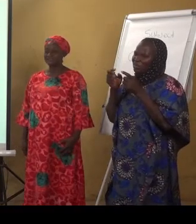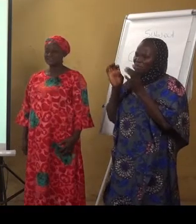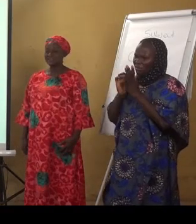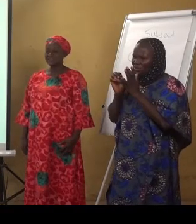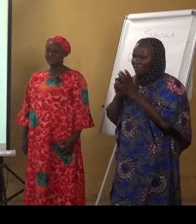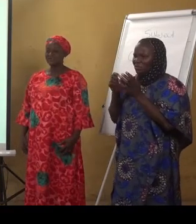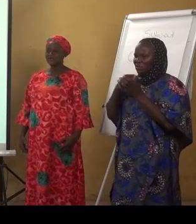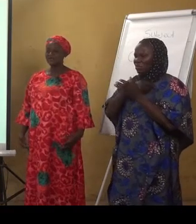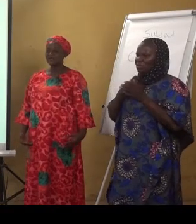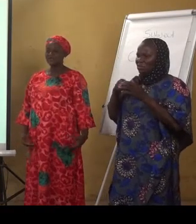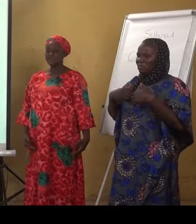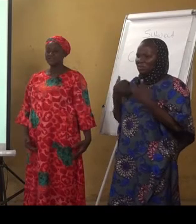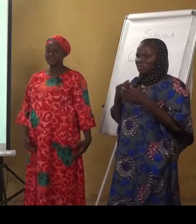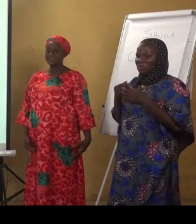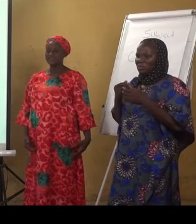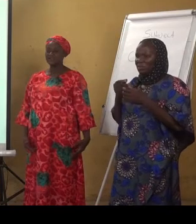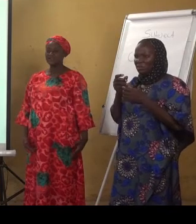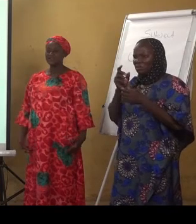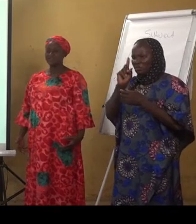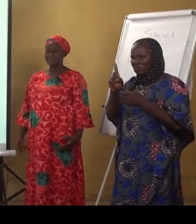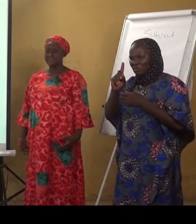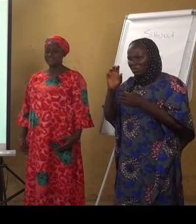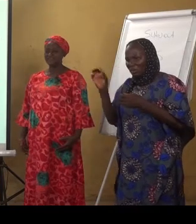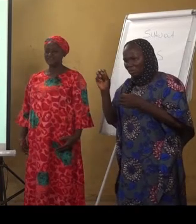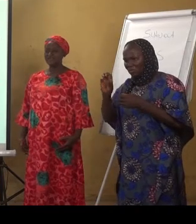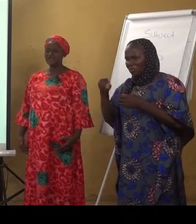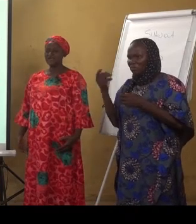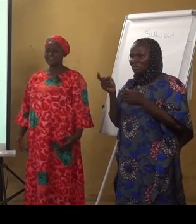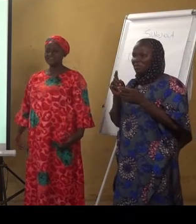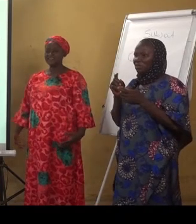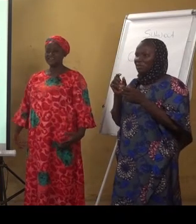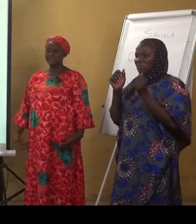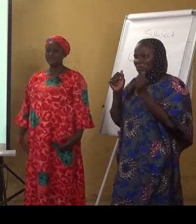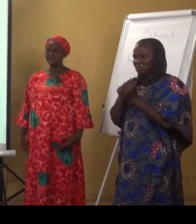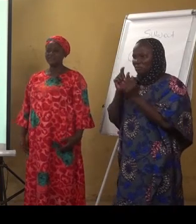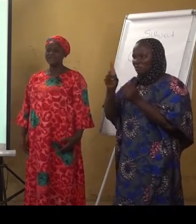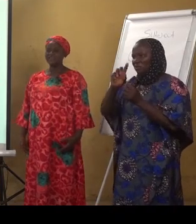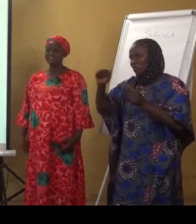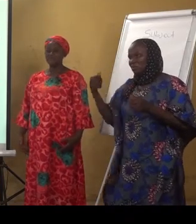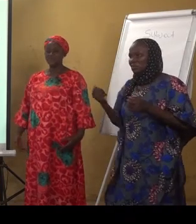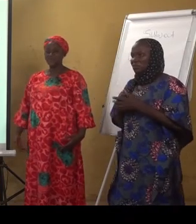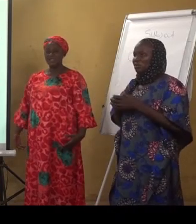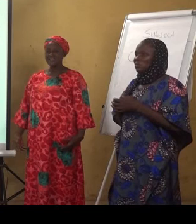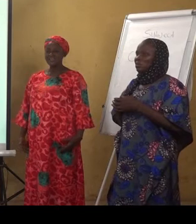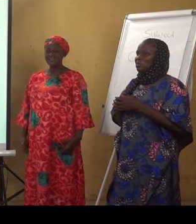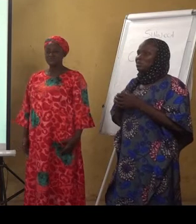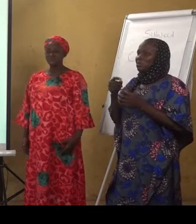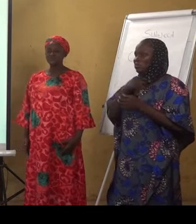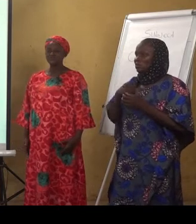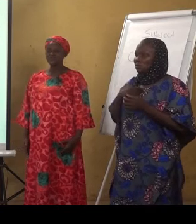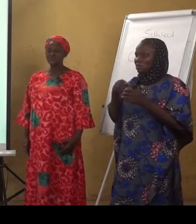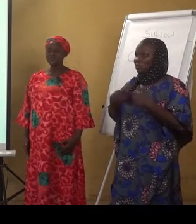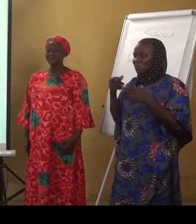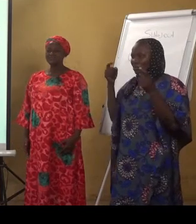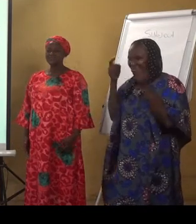bodies. You were wounded one time and you have been healed. So as at the time you look at the healed